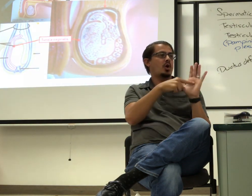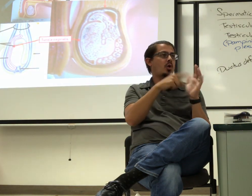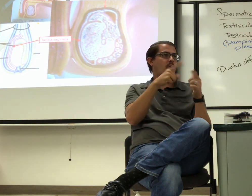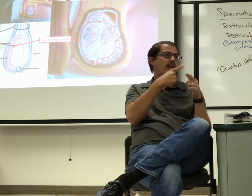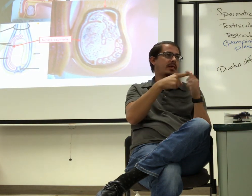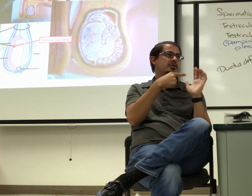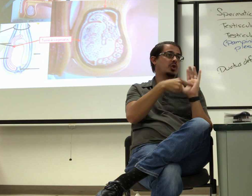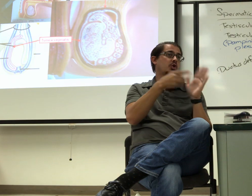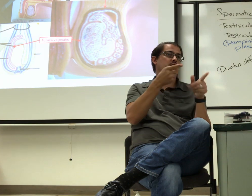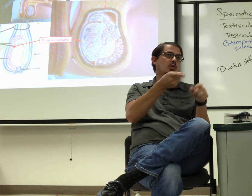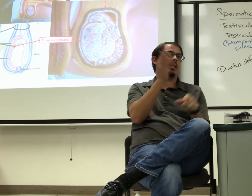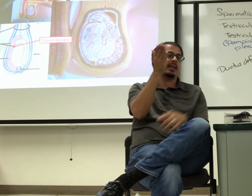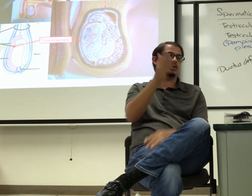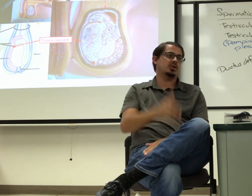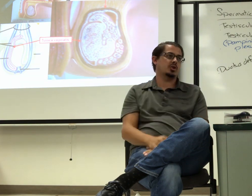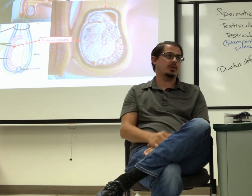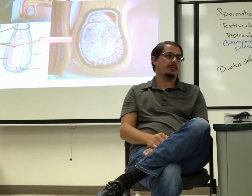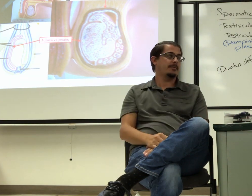lecture.